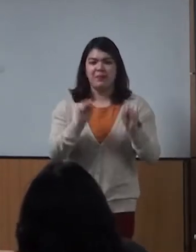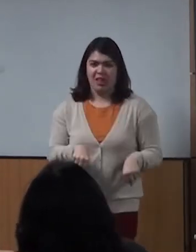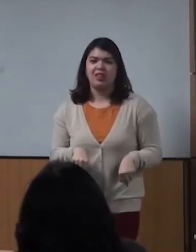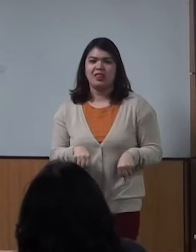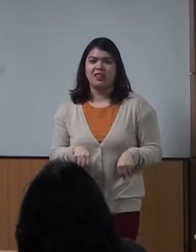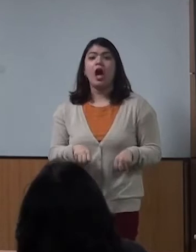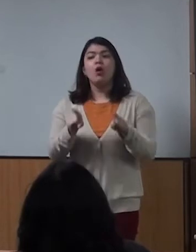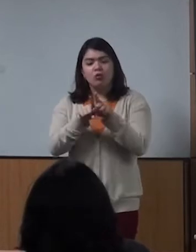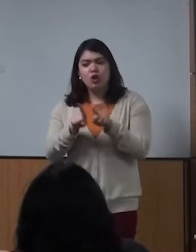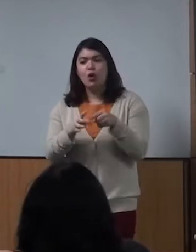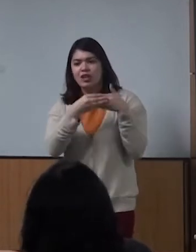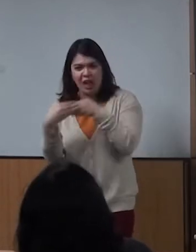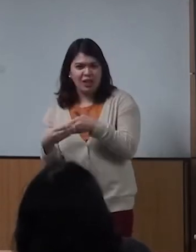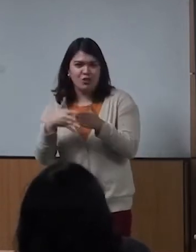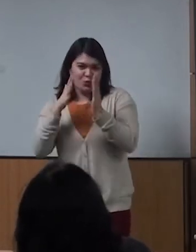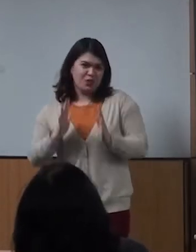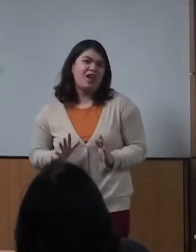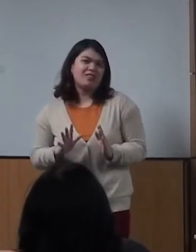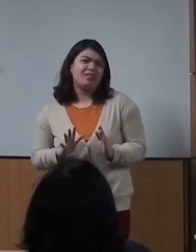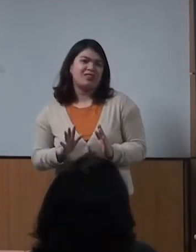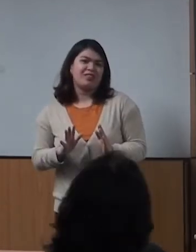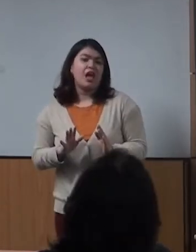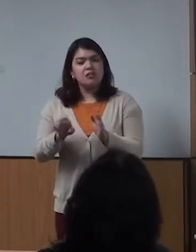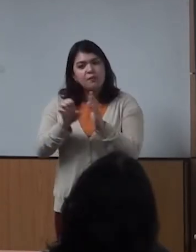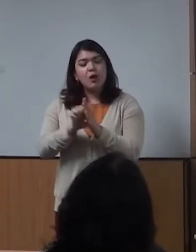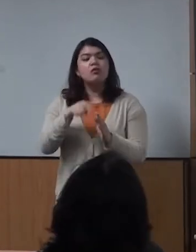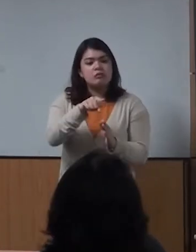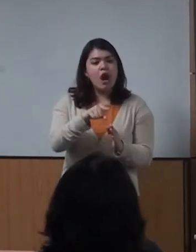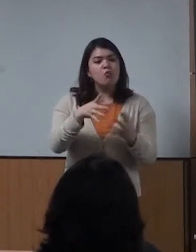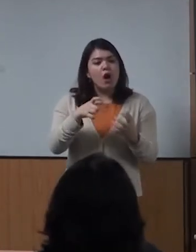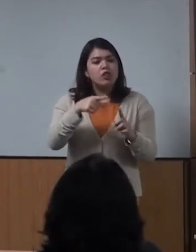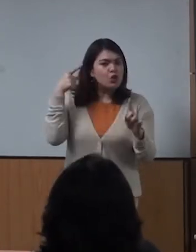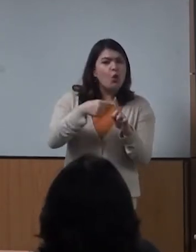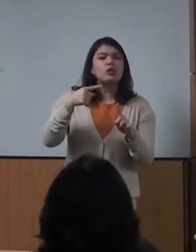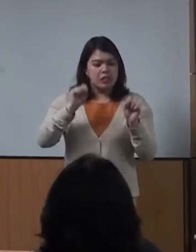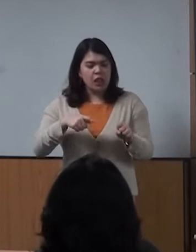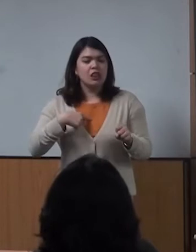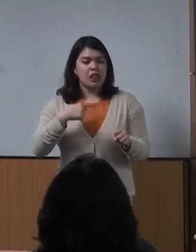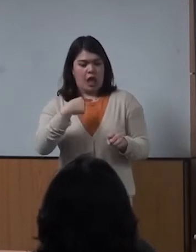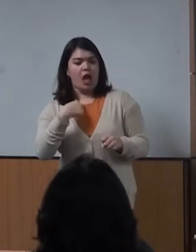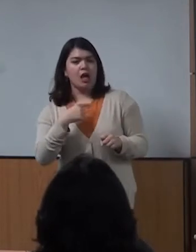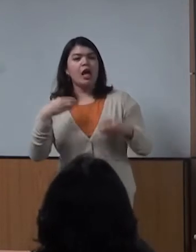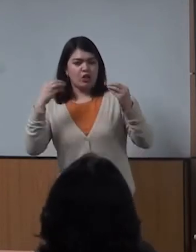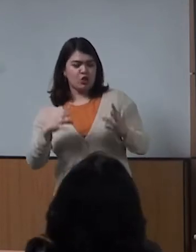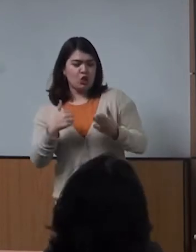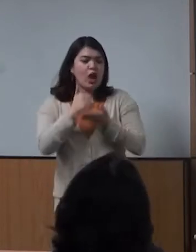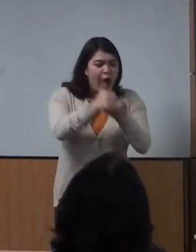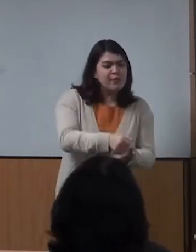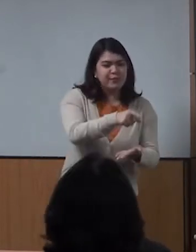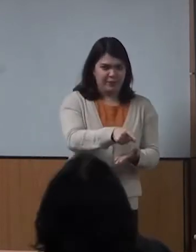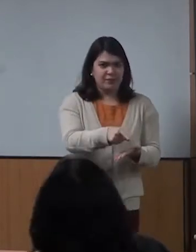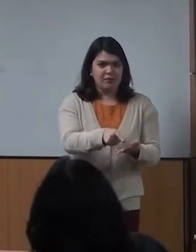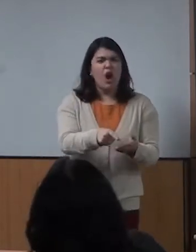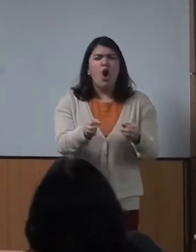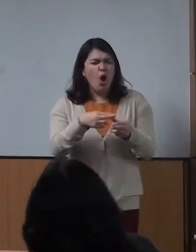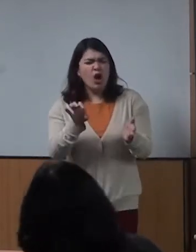then guide students in setting their own goals. So if the student does not know what is